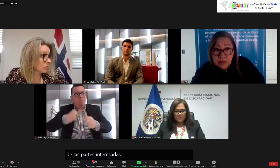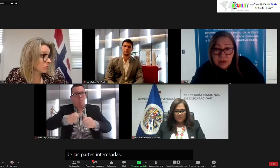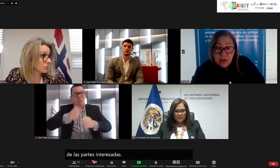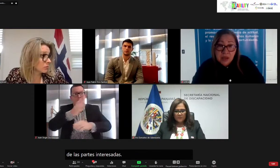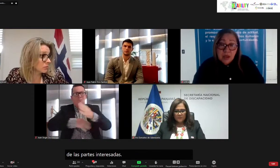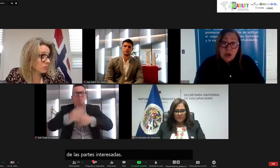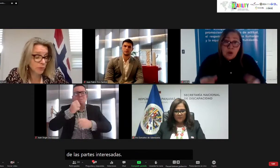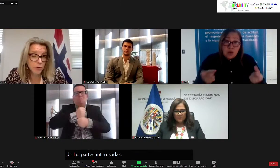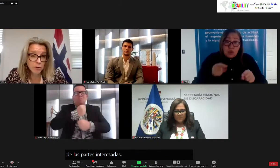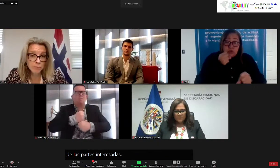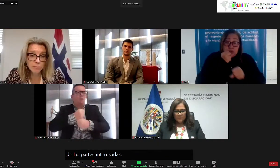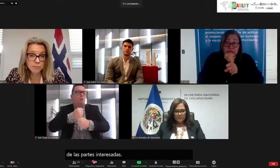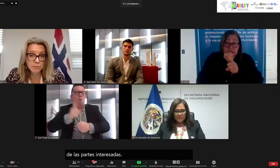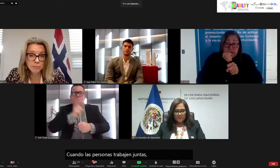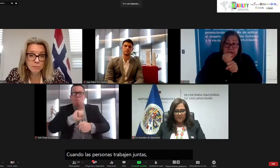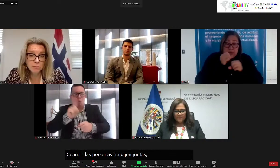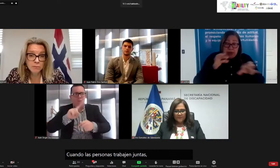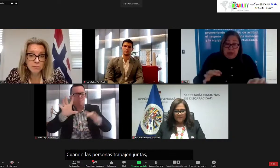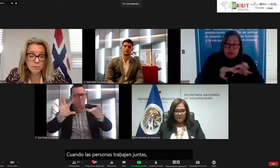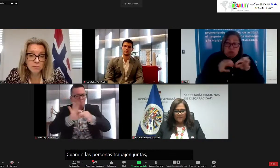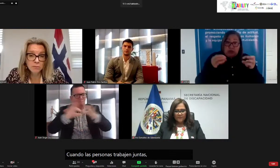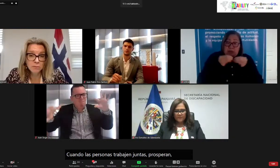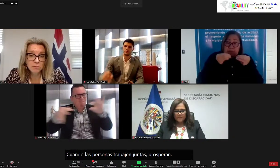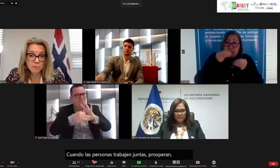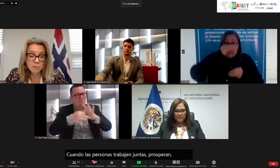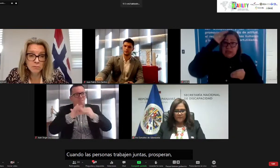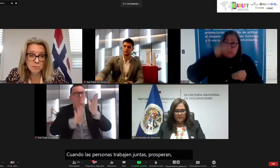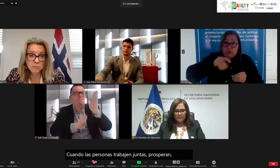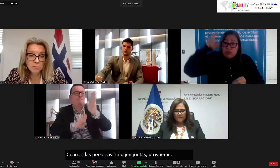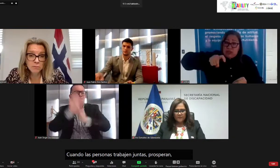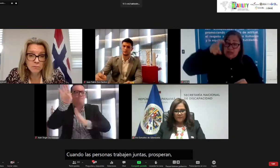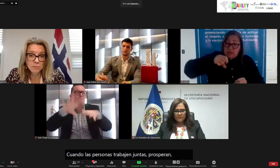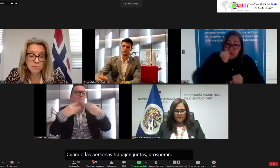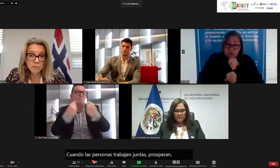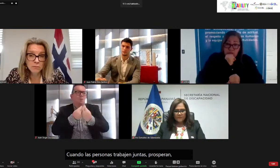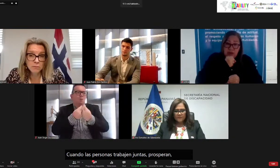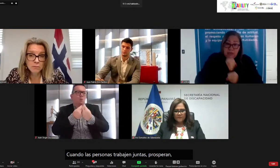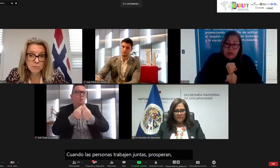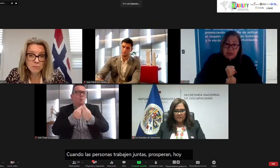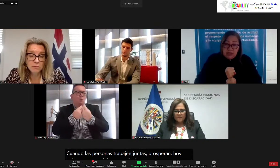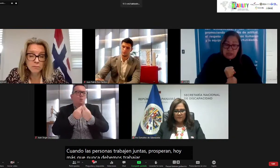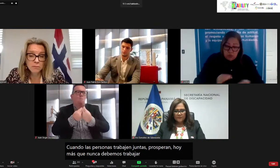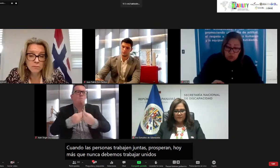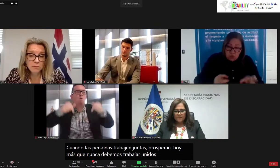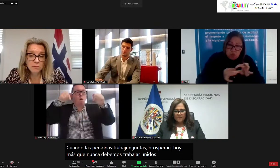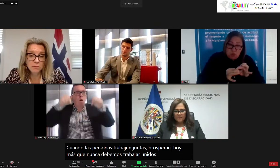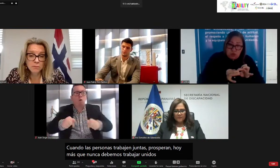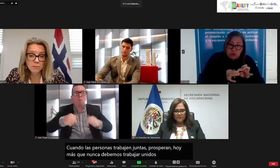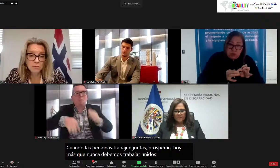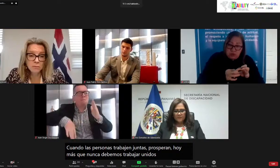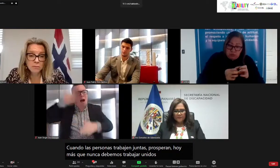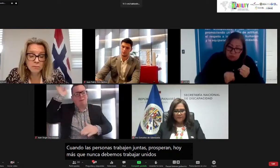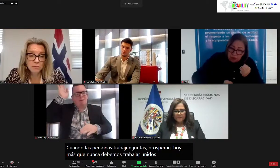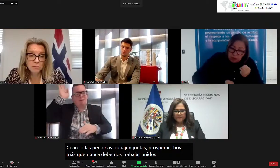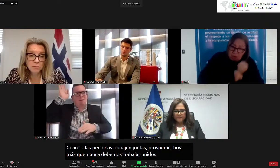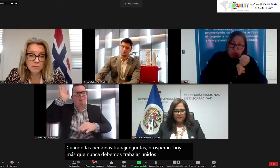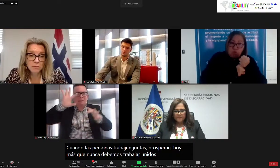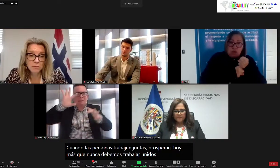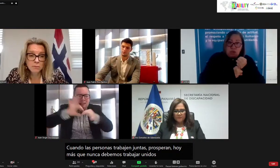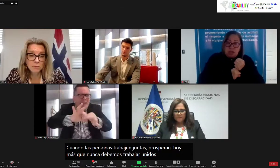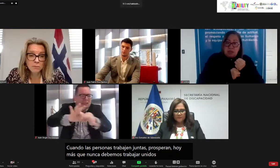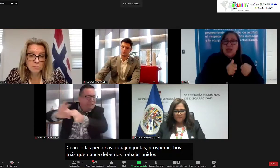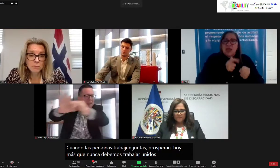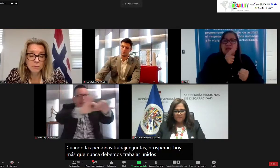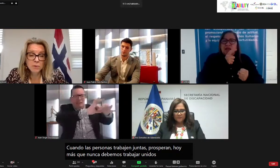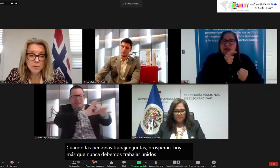together they build together and now more than ever we need to work together